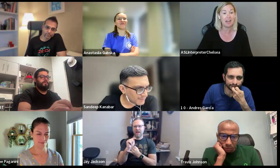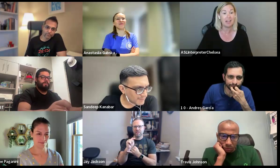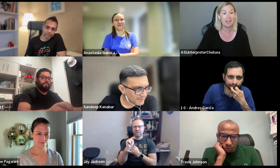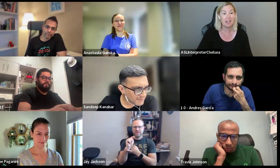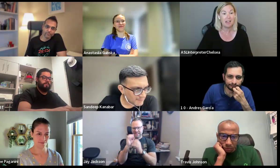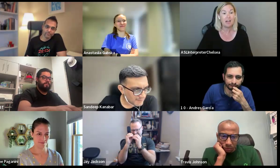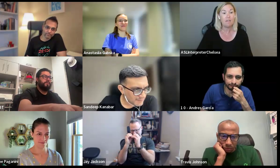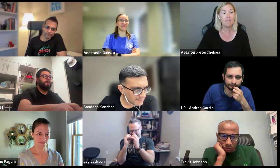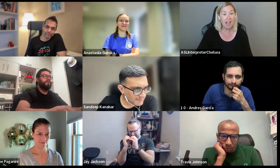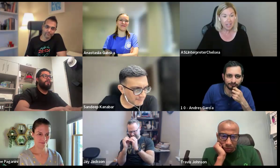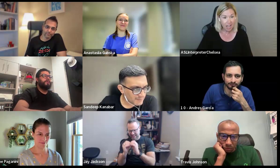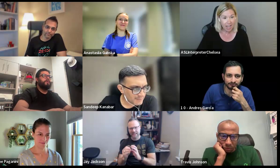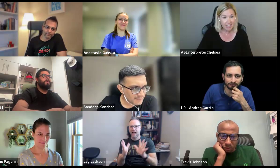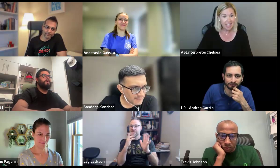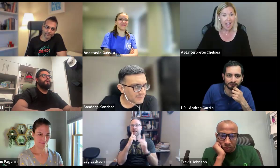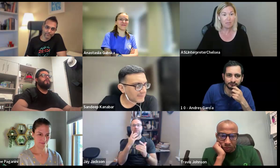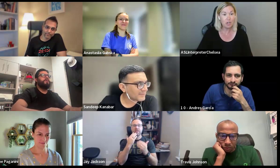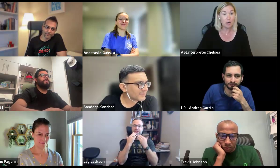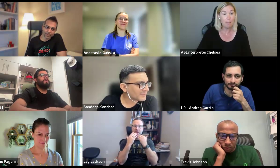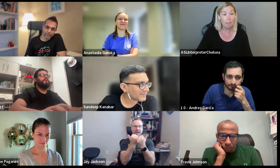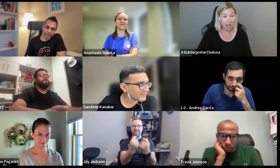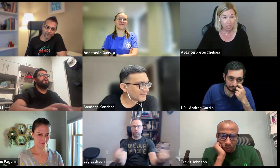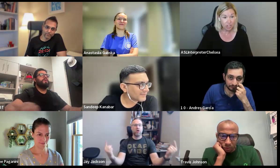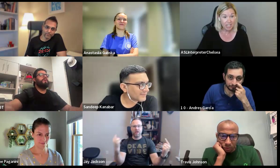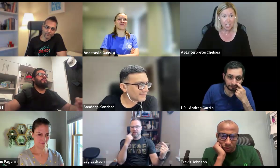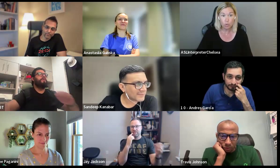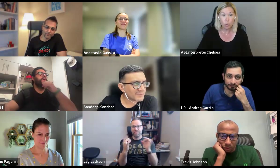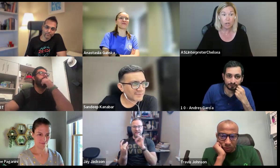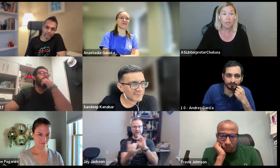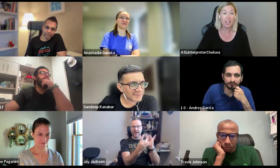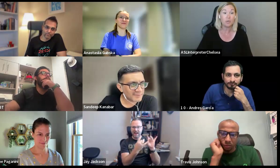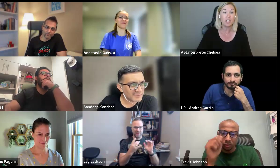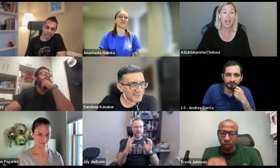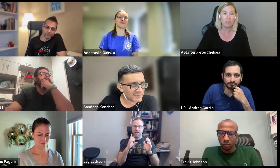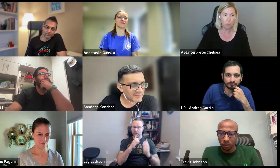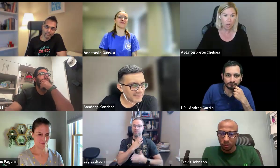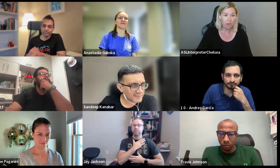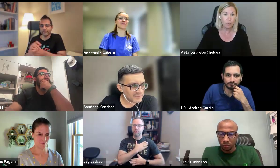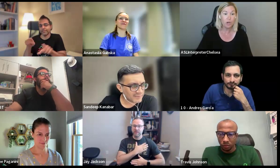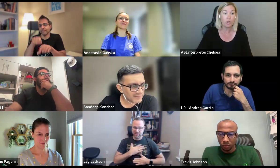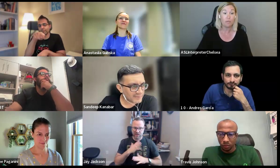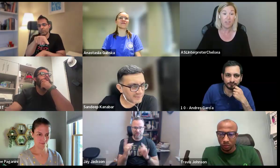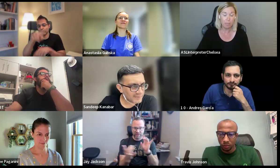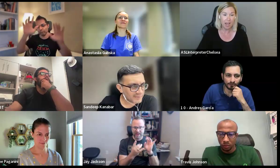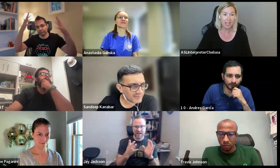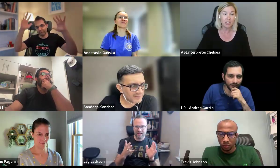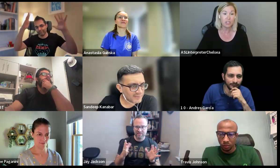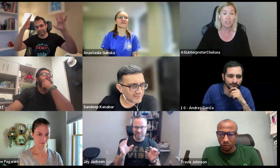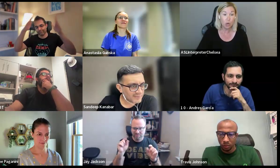been finalized after much detailed work. Thank you to everyone for your feedback. It is